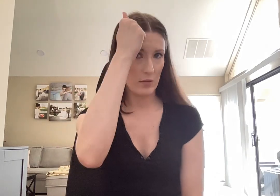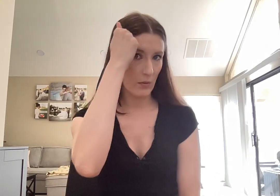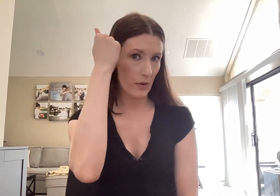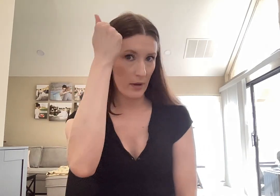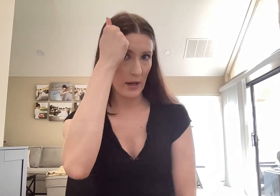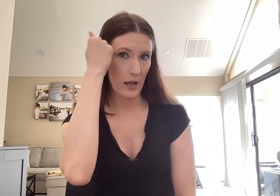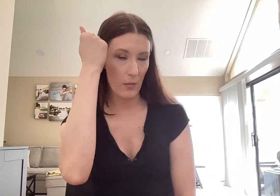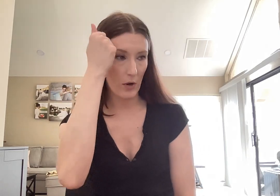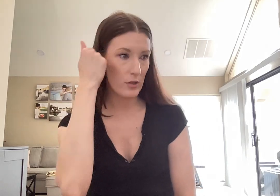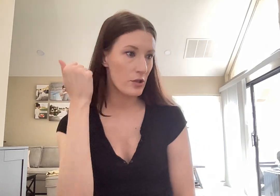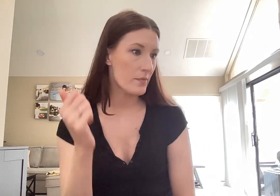or a brush.